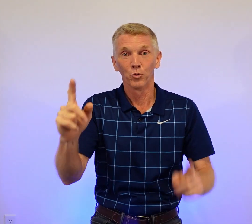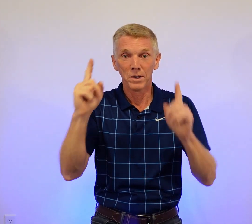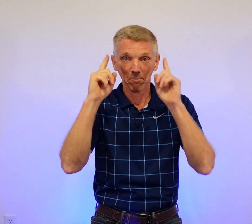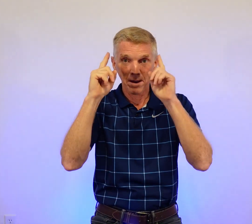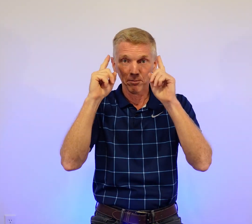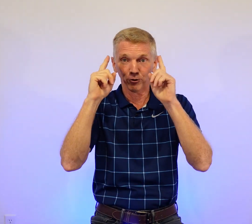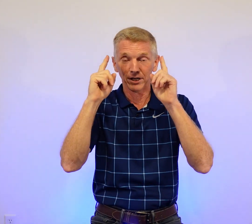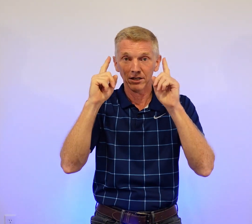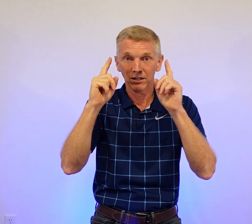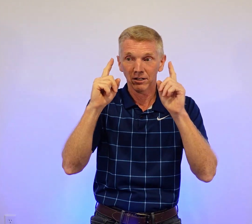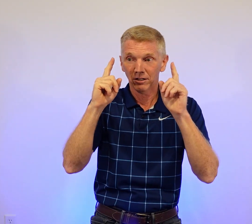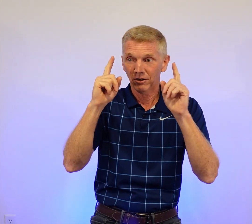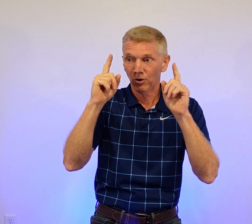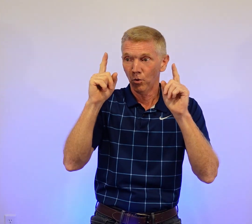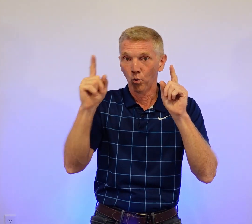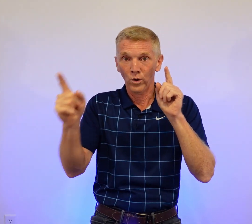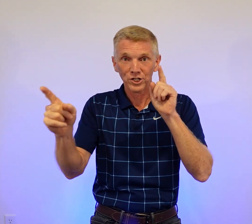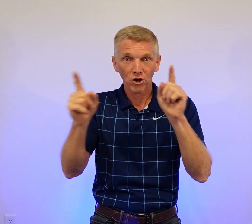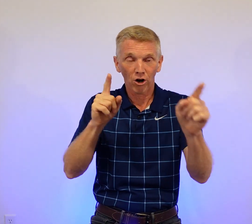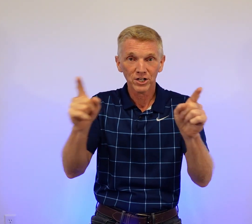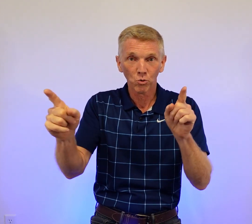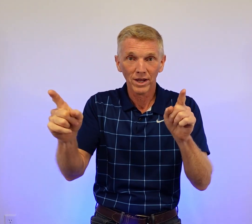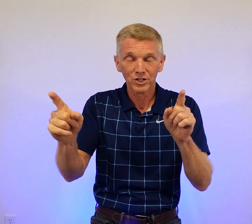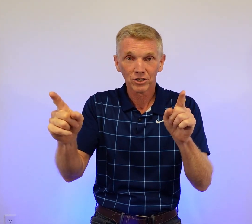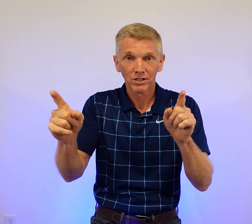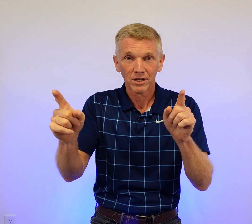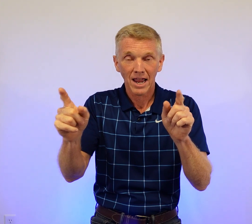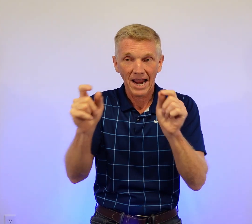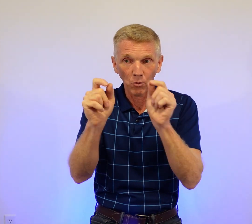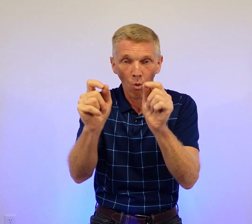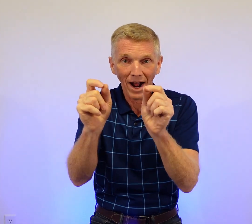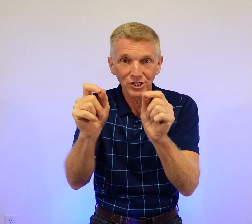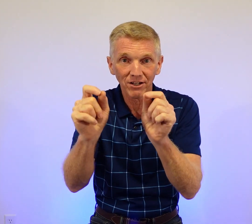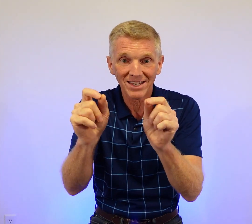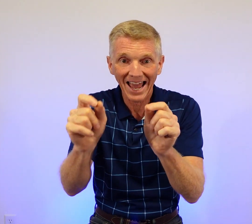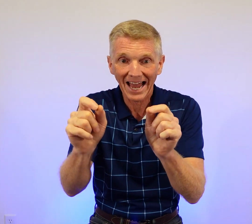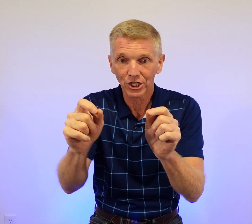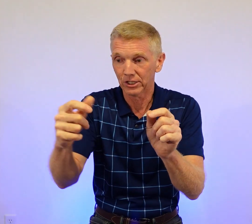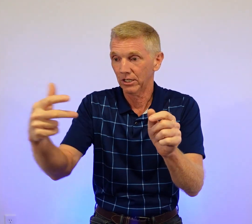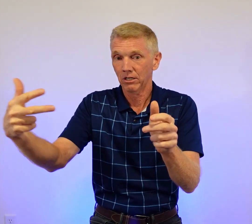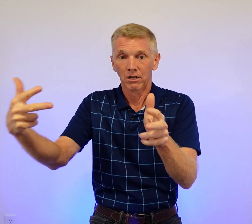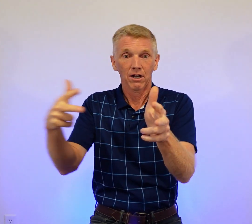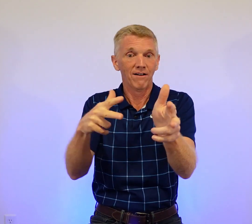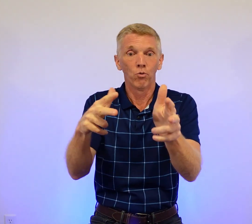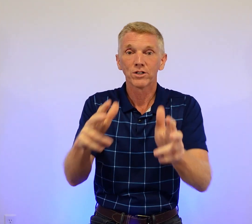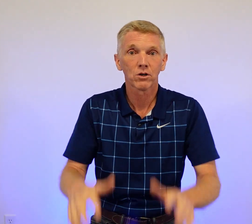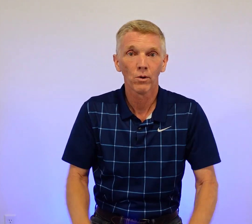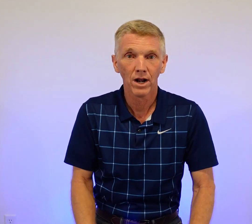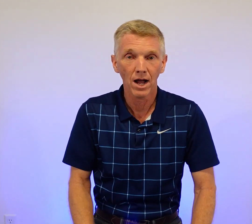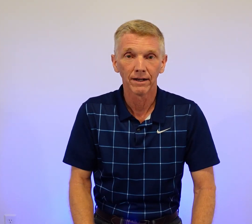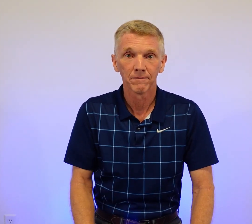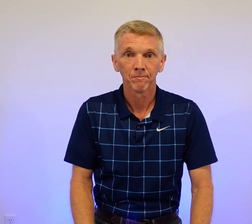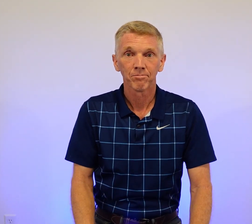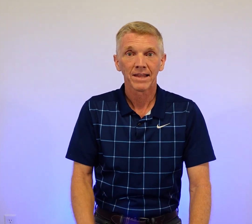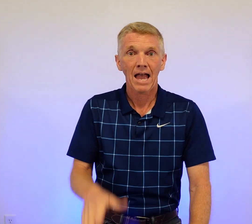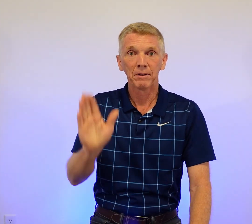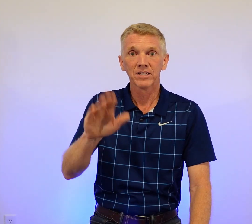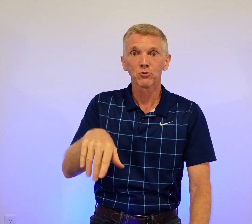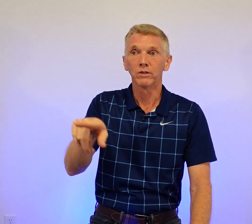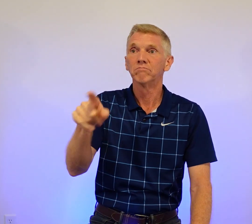remembering which car is which and watching the action of what's going on. How about this one?